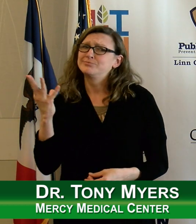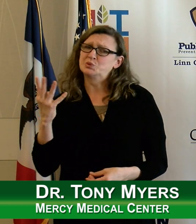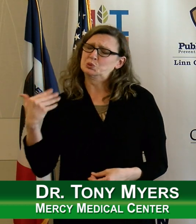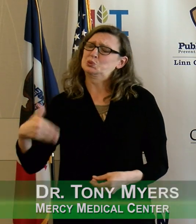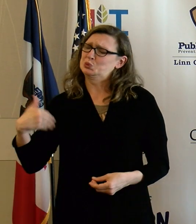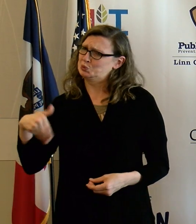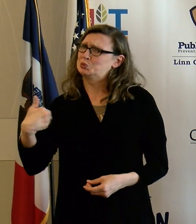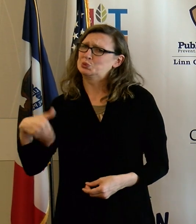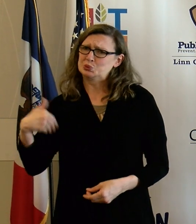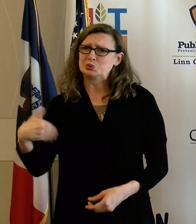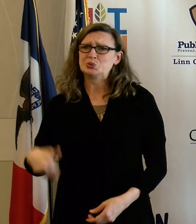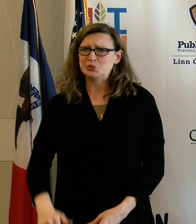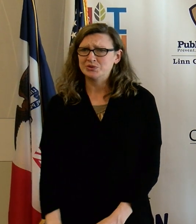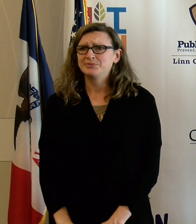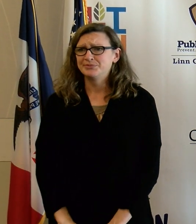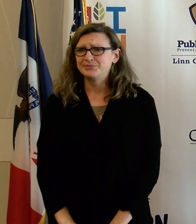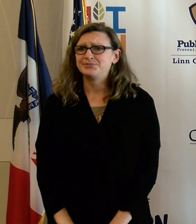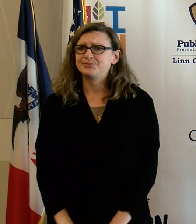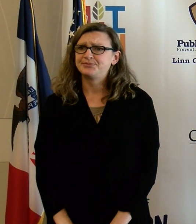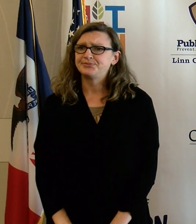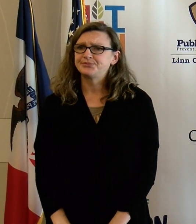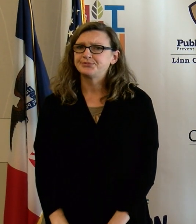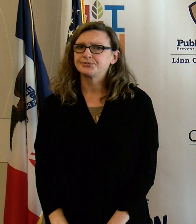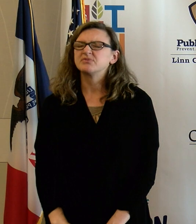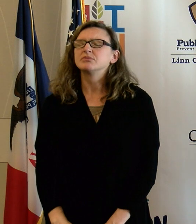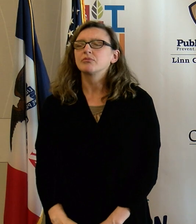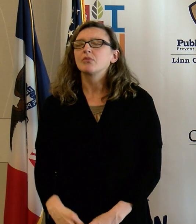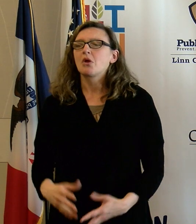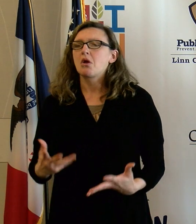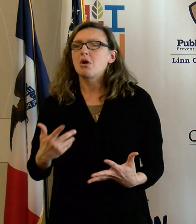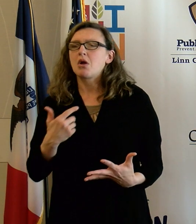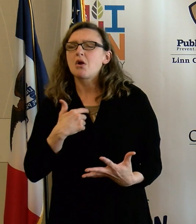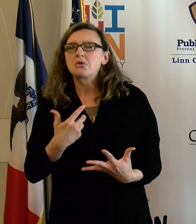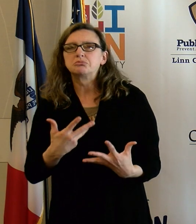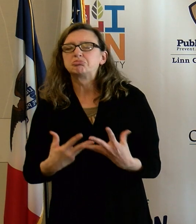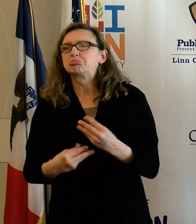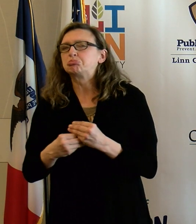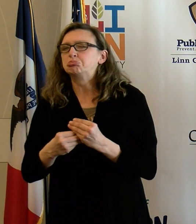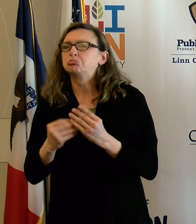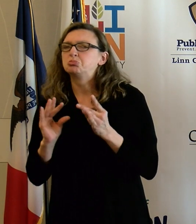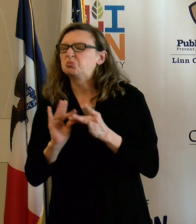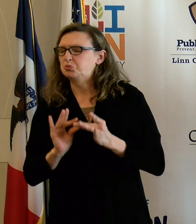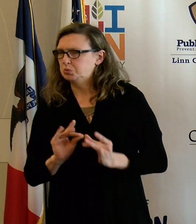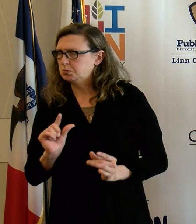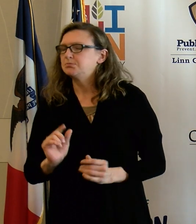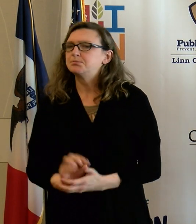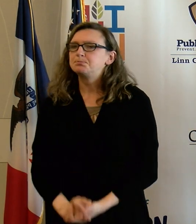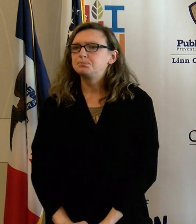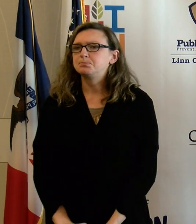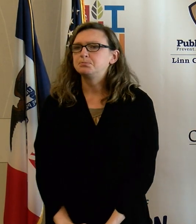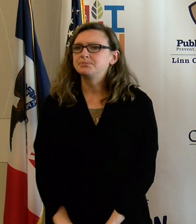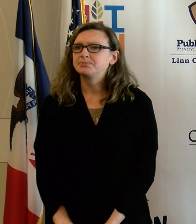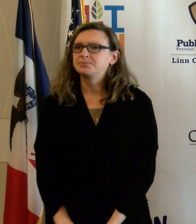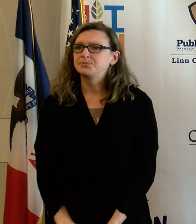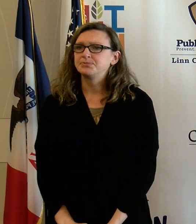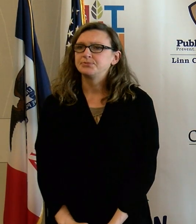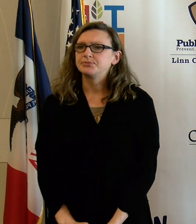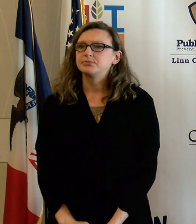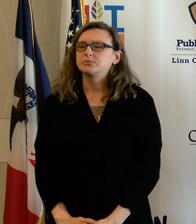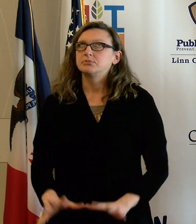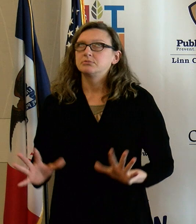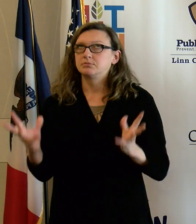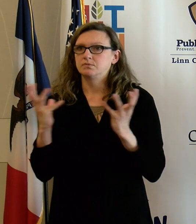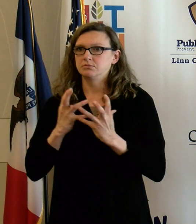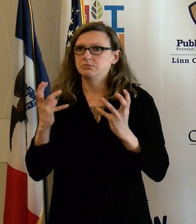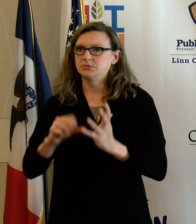some things quickly to try and get everybody to understand how critical of the time is that we're in right now.